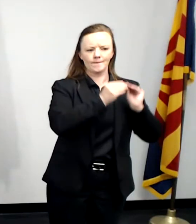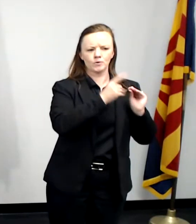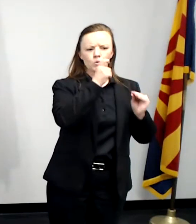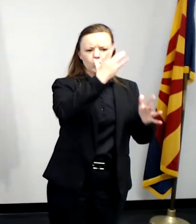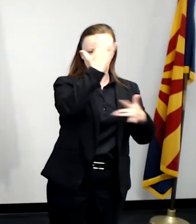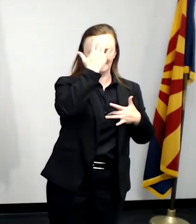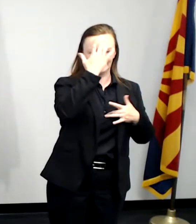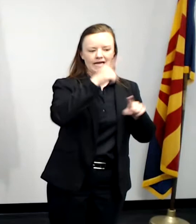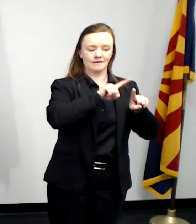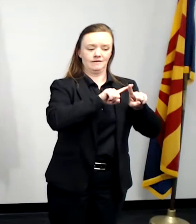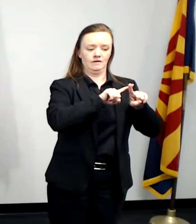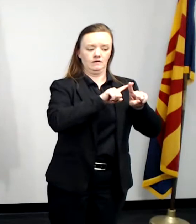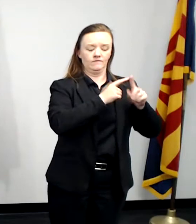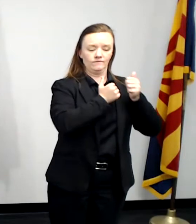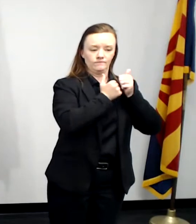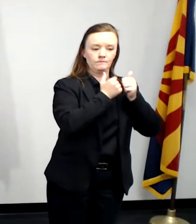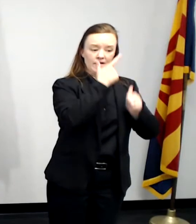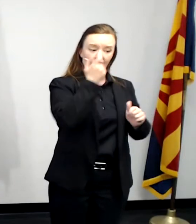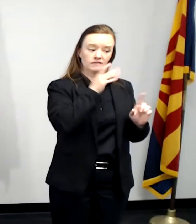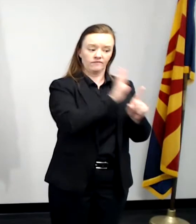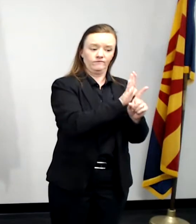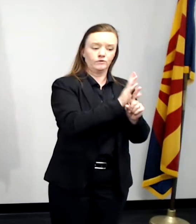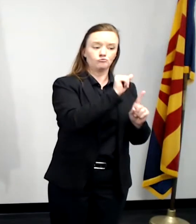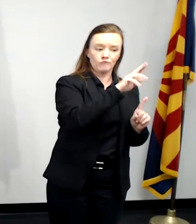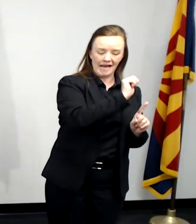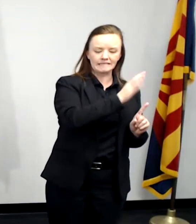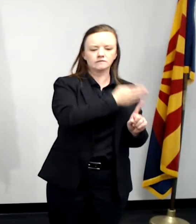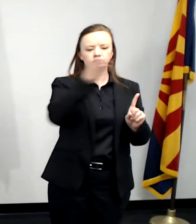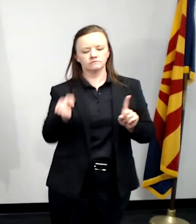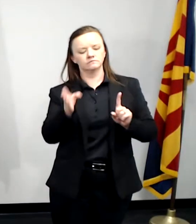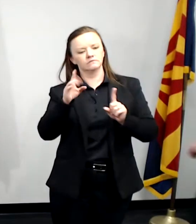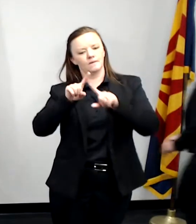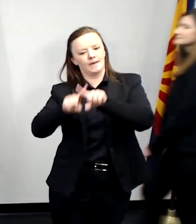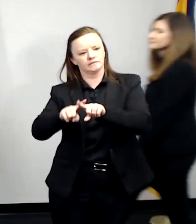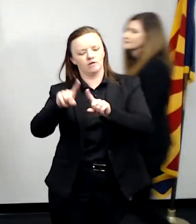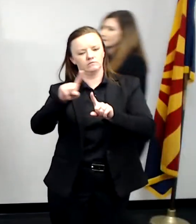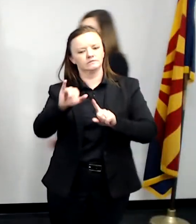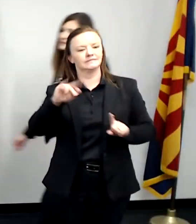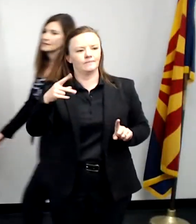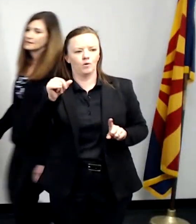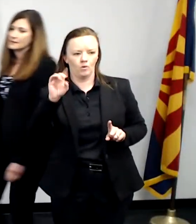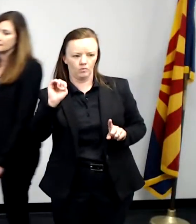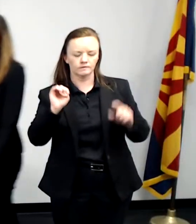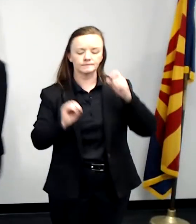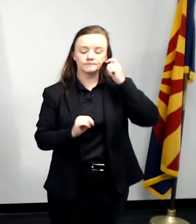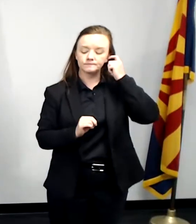by race and ethnicity? Dr. Sunenshine?